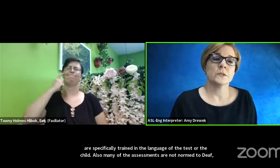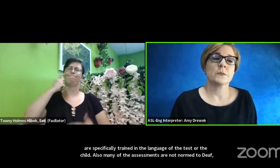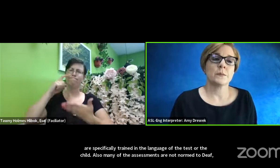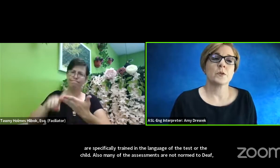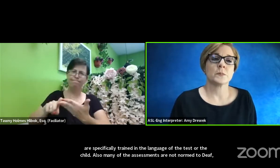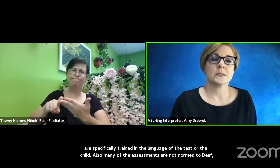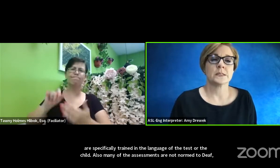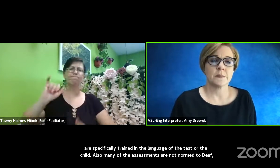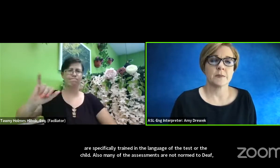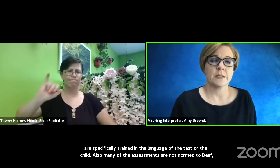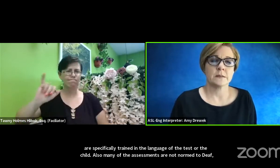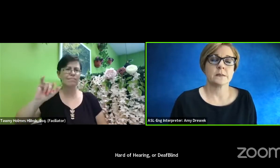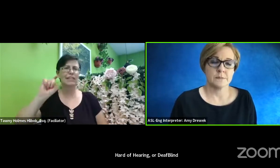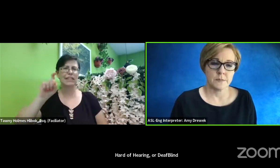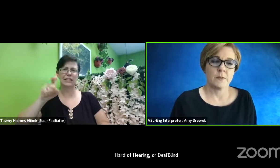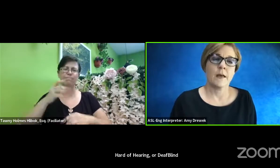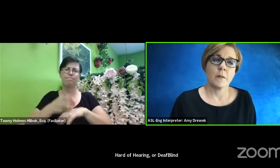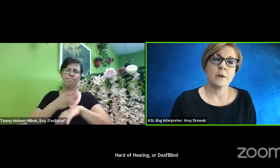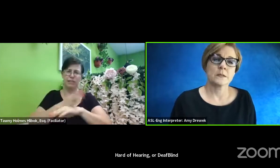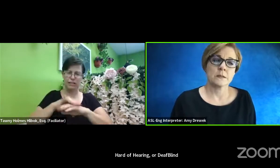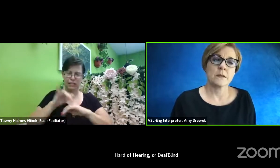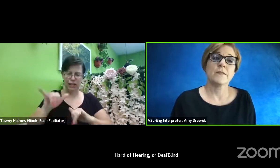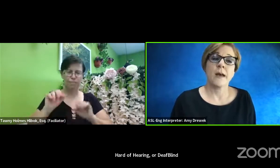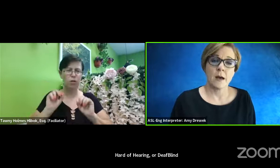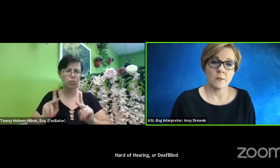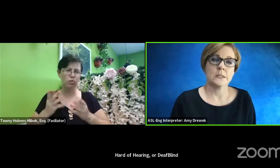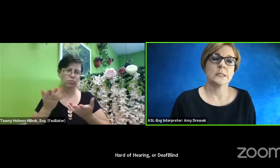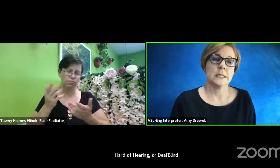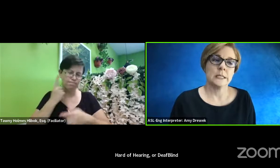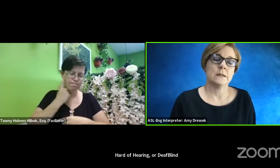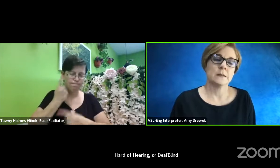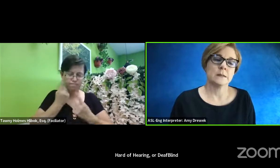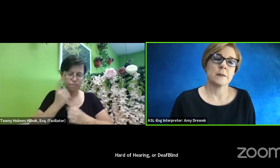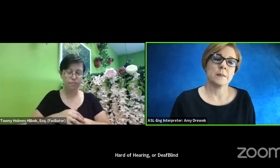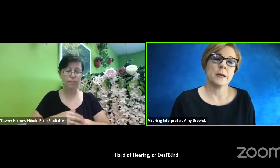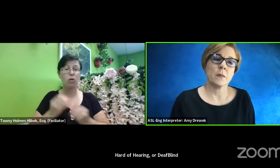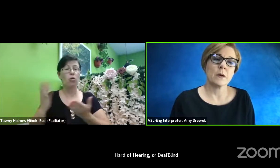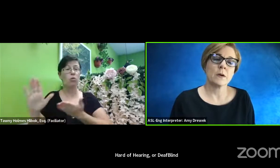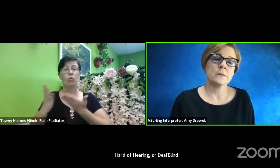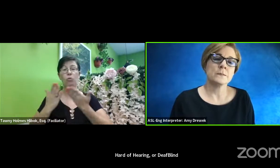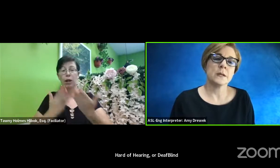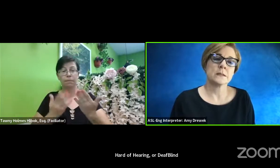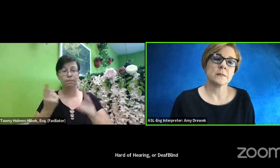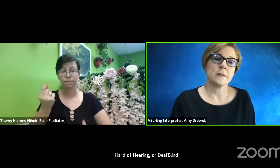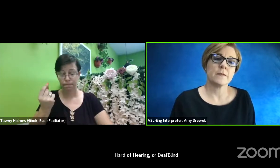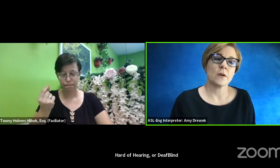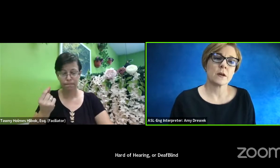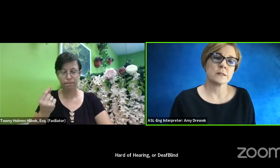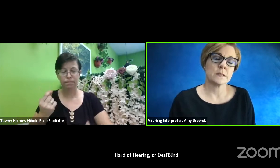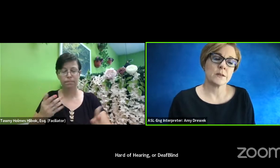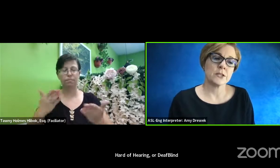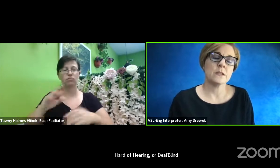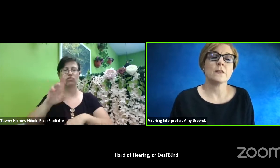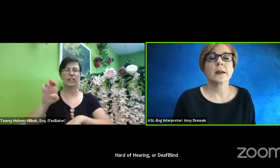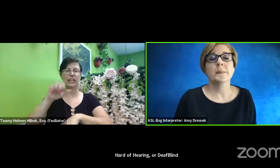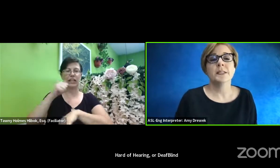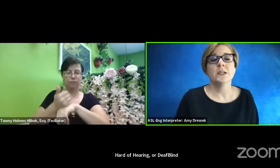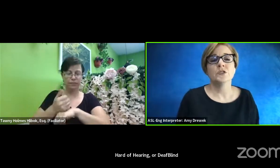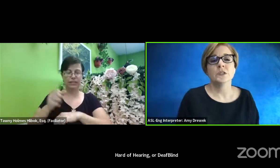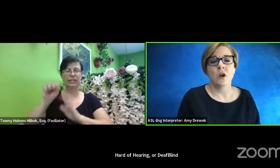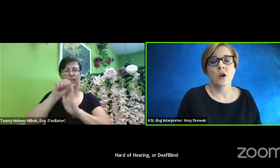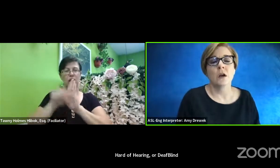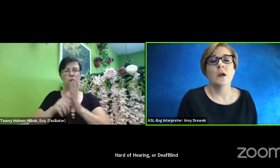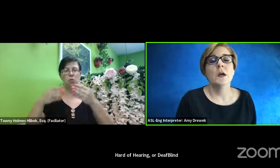Or students with multiple disabilities. So that was found in the subcommittee work and something for our consideration.